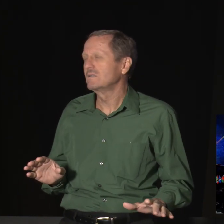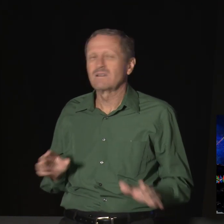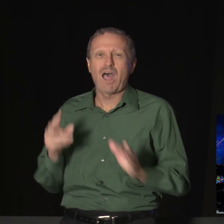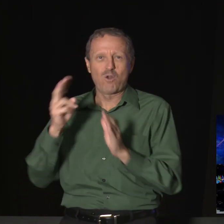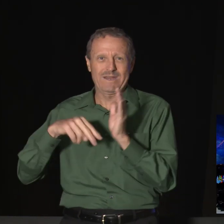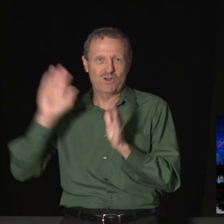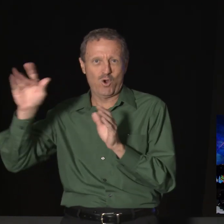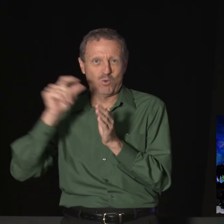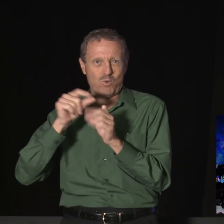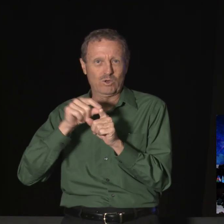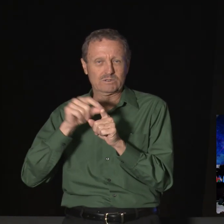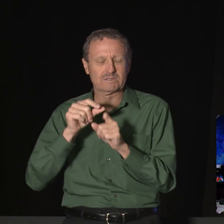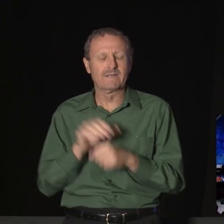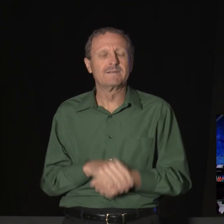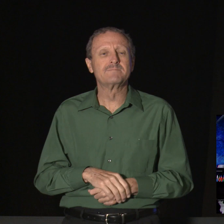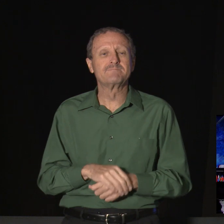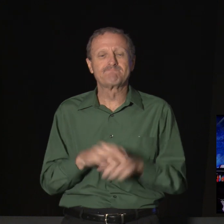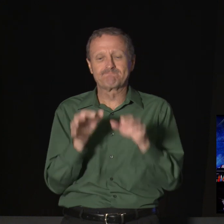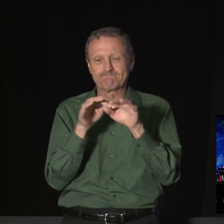her own words to you.